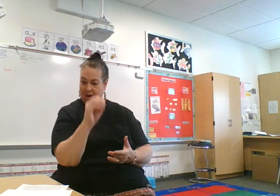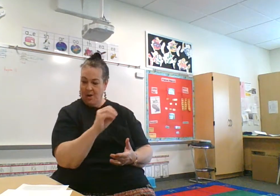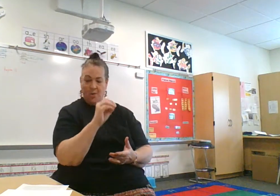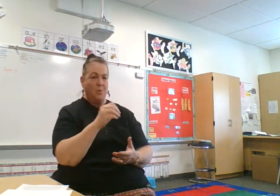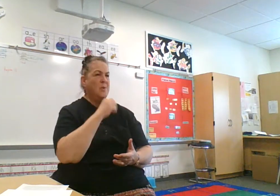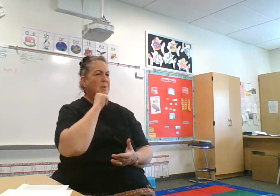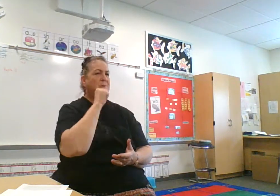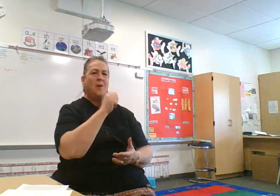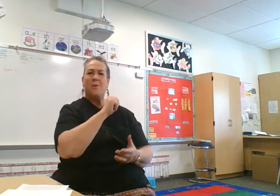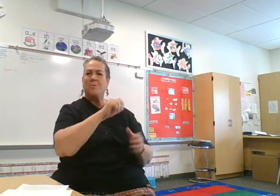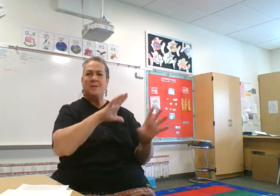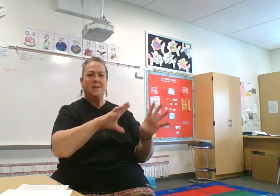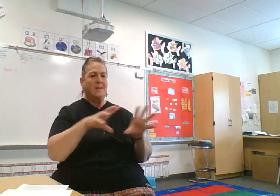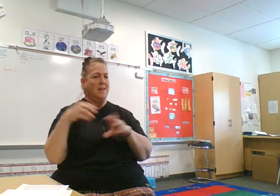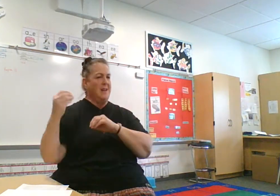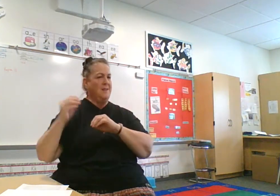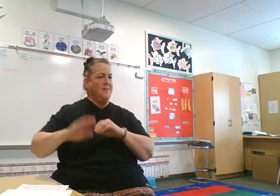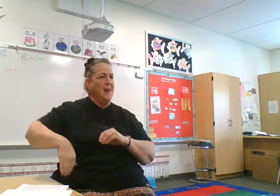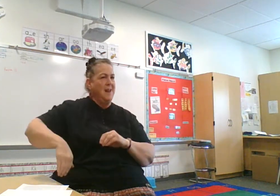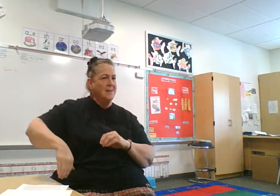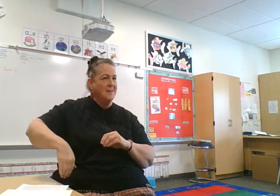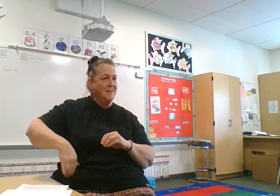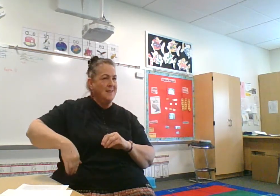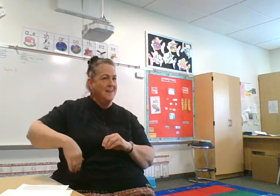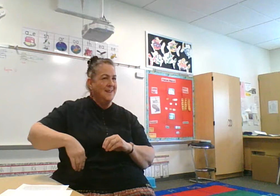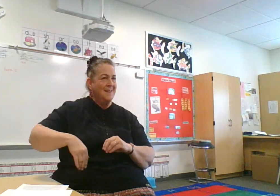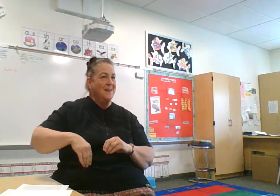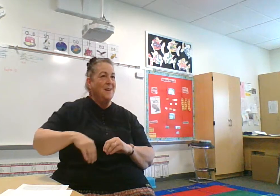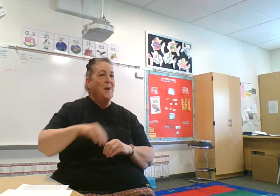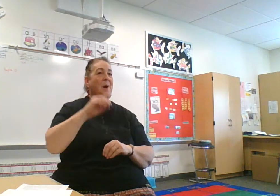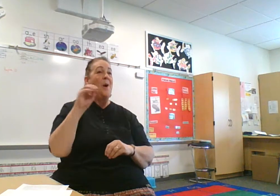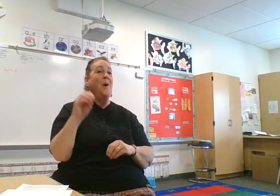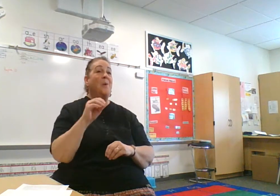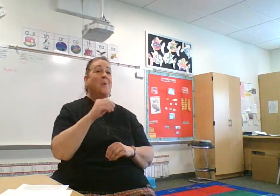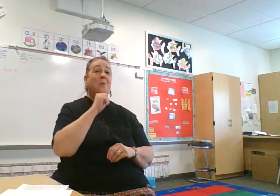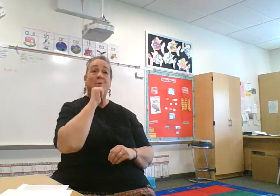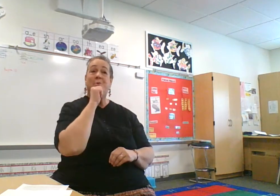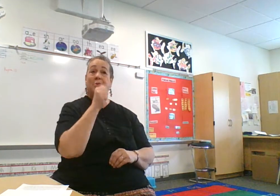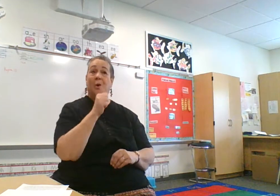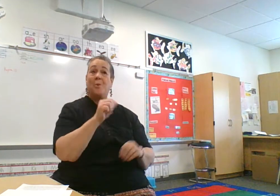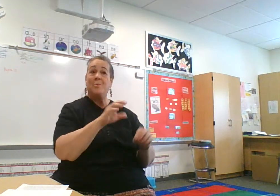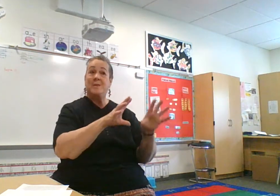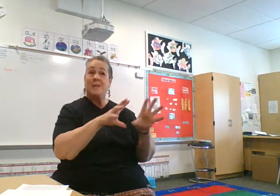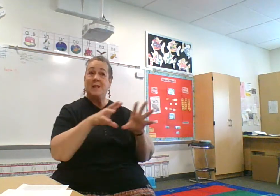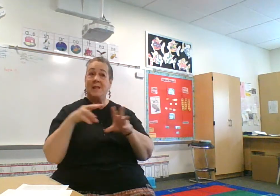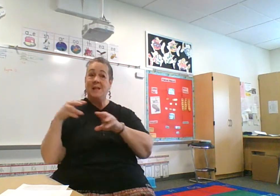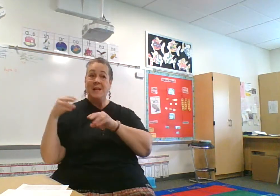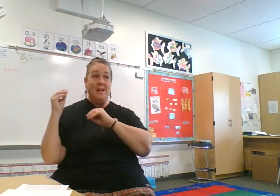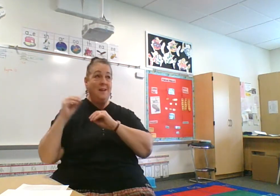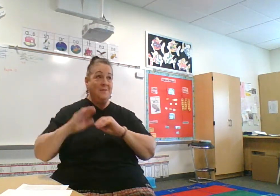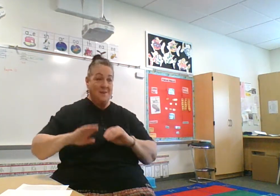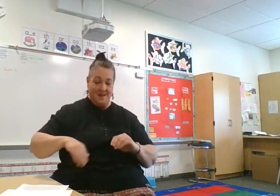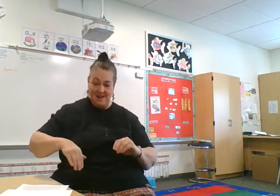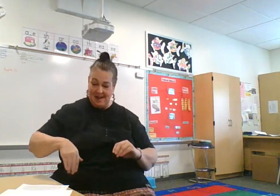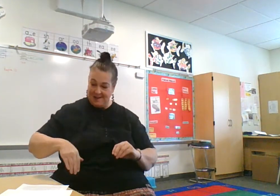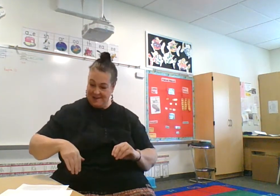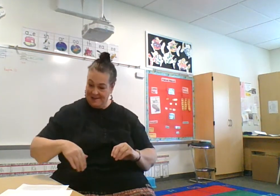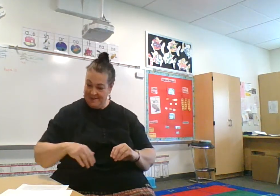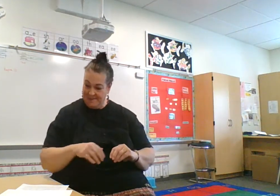Oh, don't leave yet. Oh, don't leave yet.